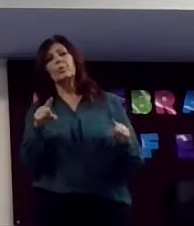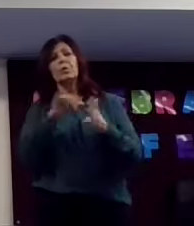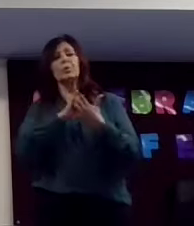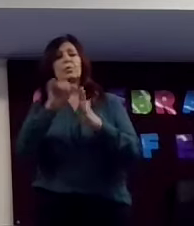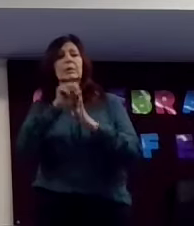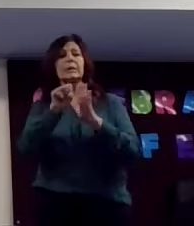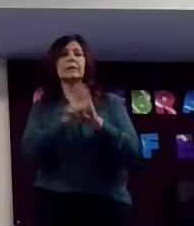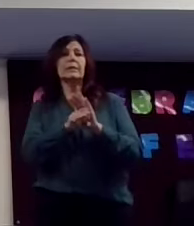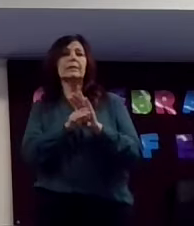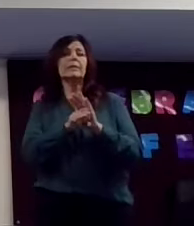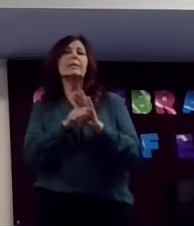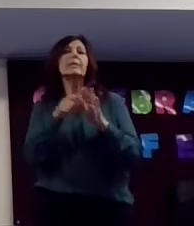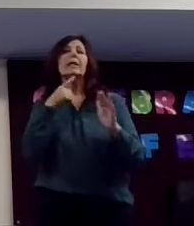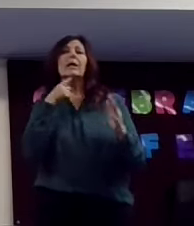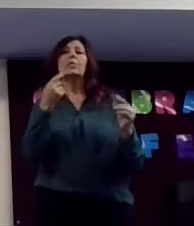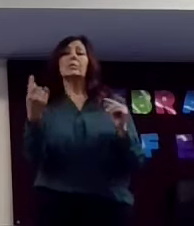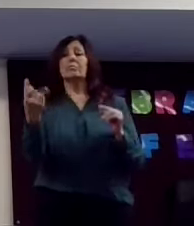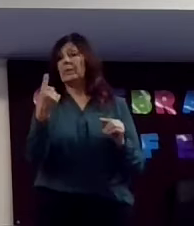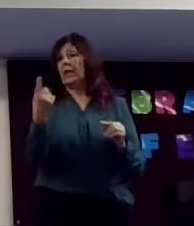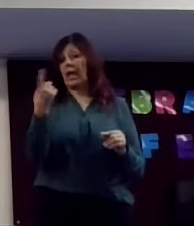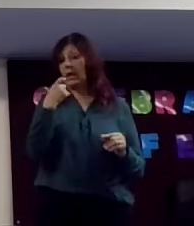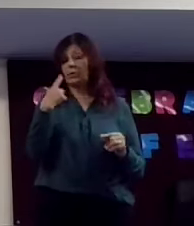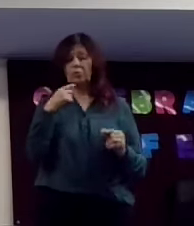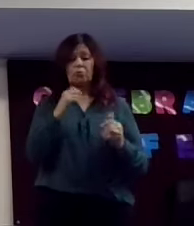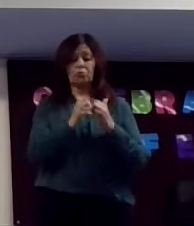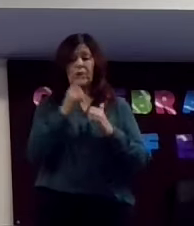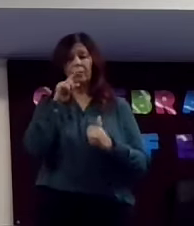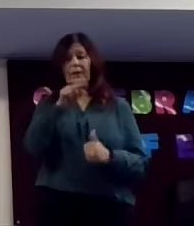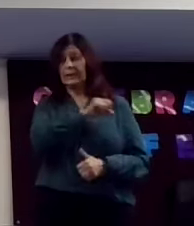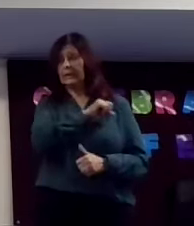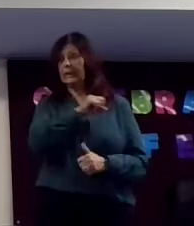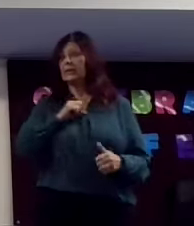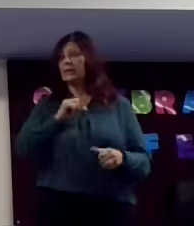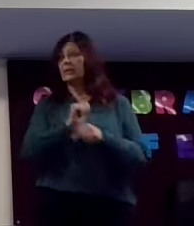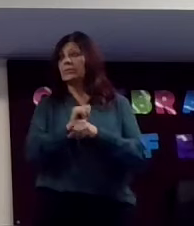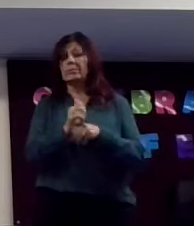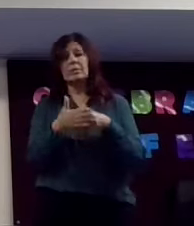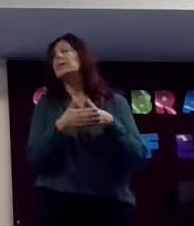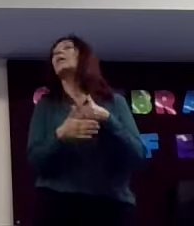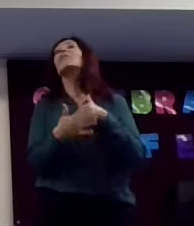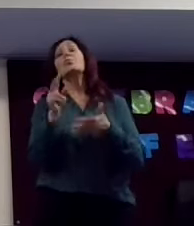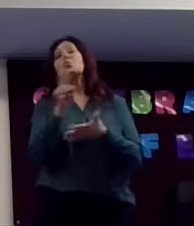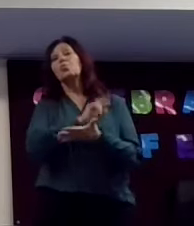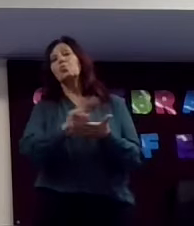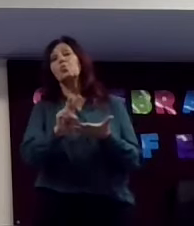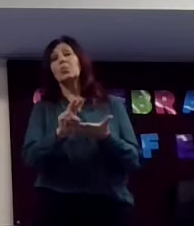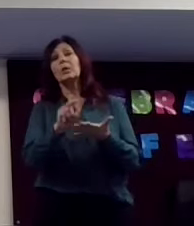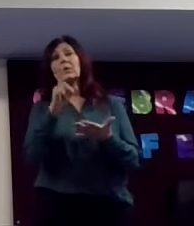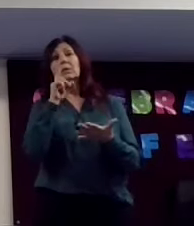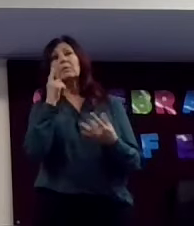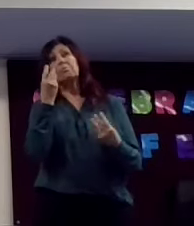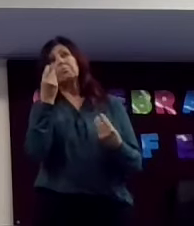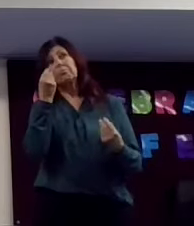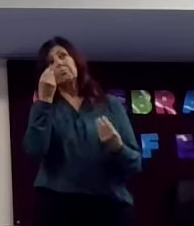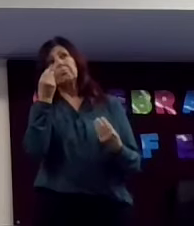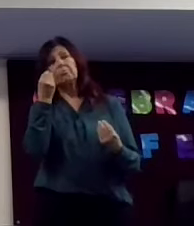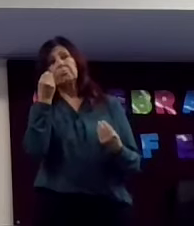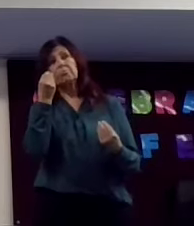State. I was approached to run for this Senate position. And after about 2 weeks of considering